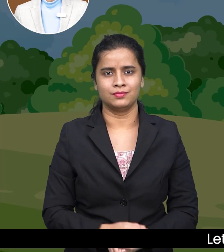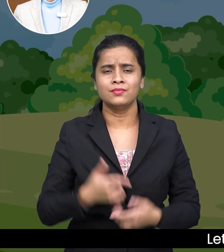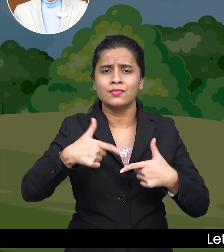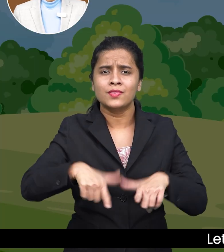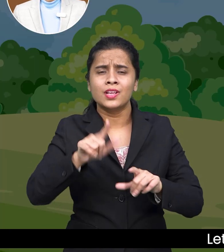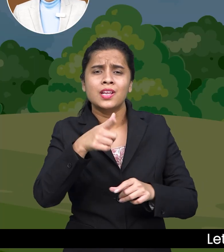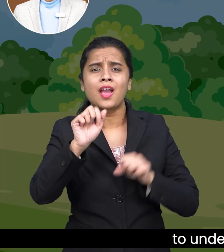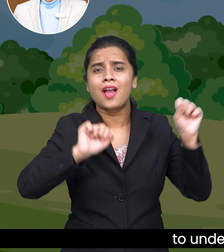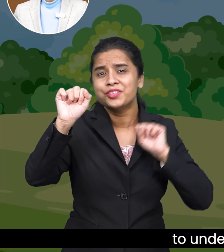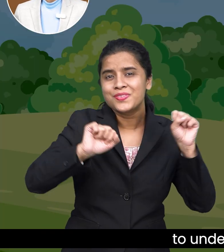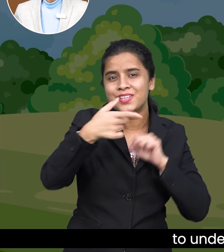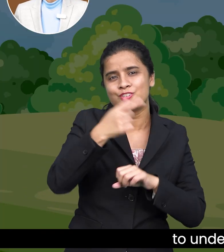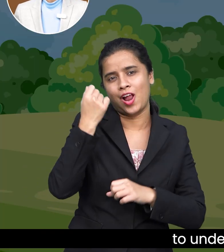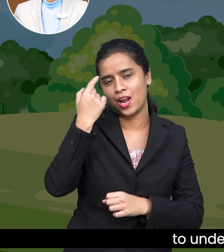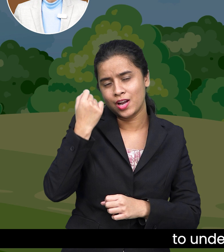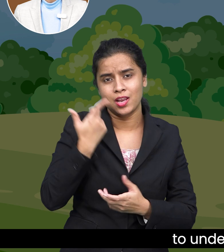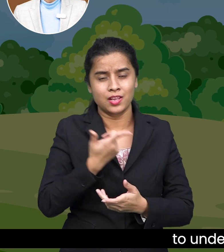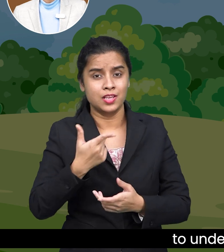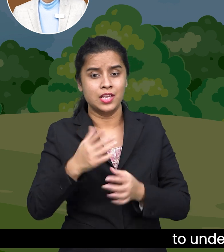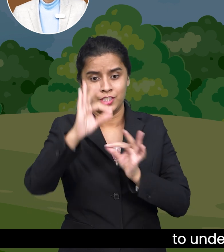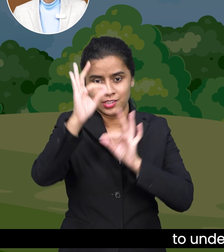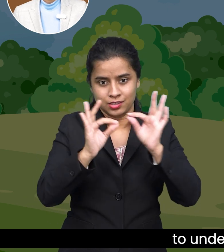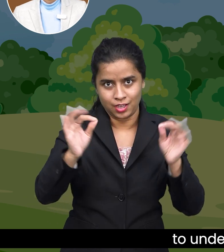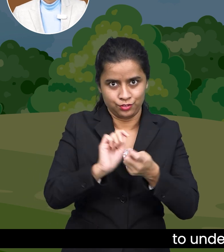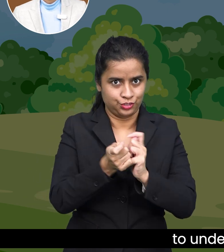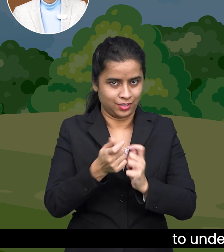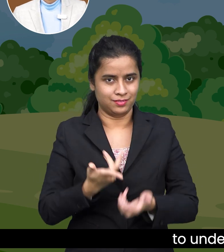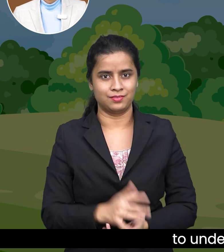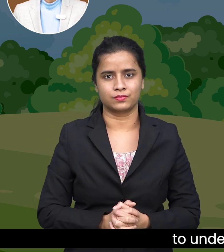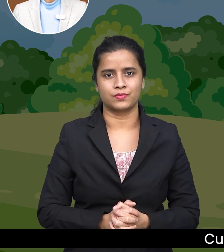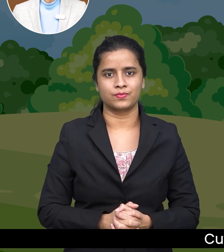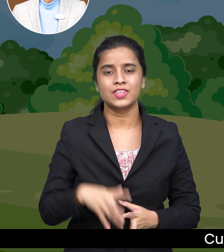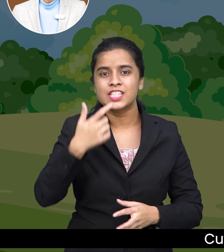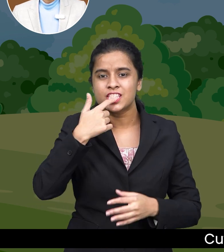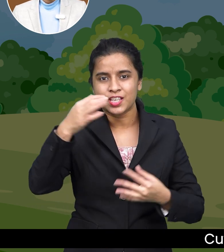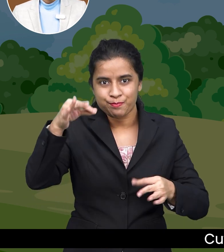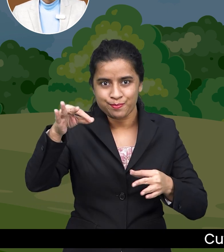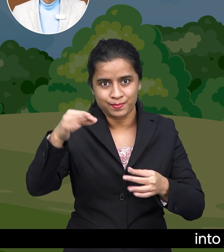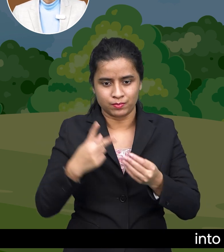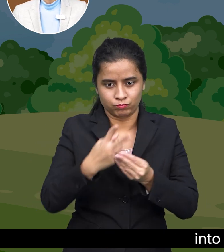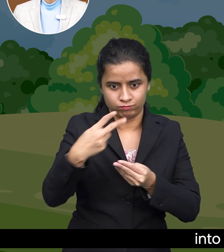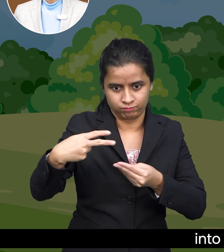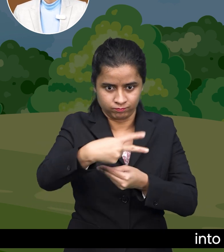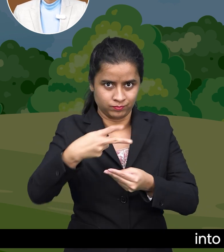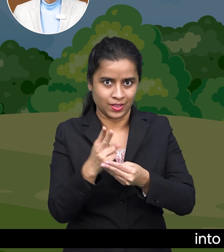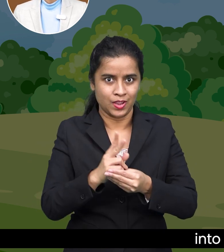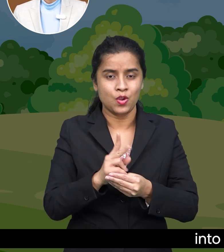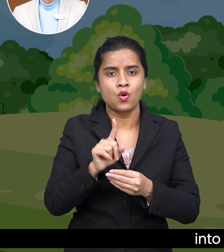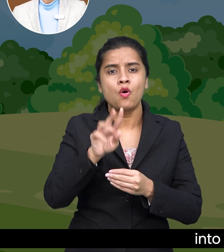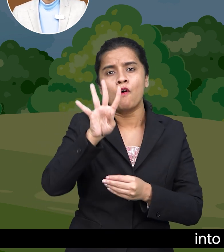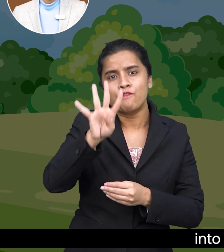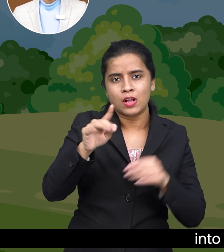Let us do an activity to understand change in size. Cut a piece of paper into 4